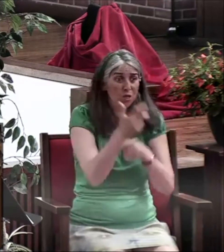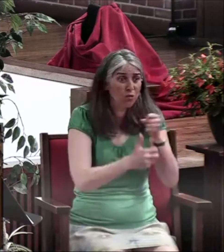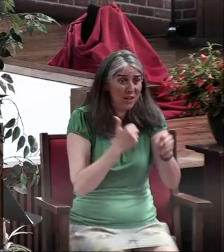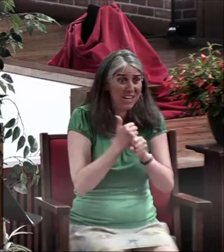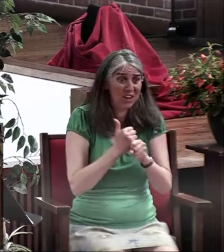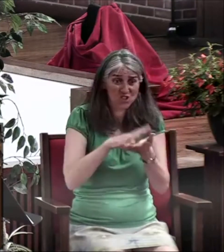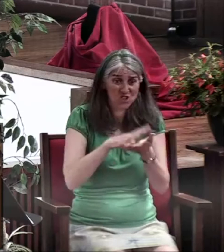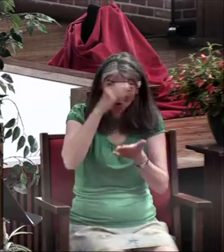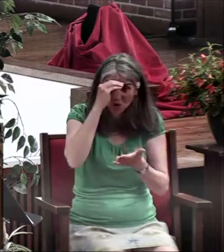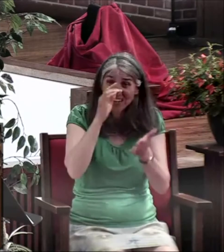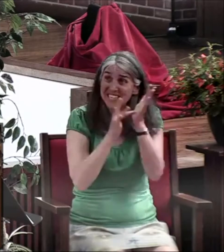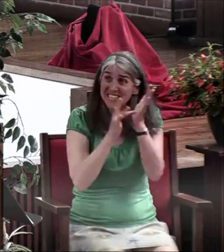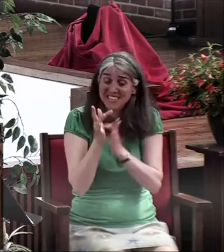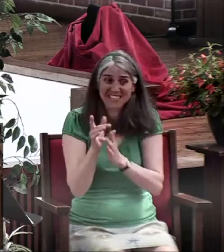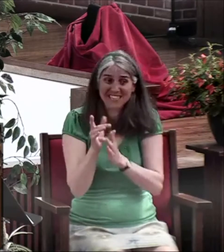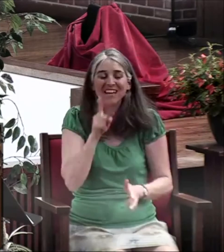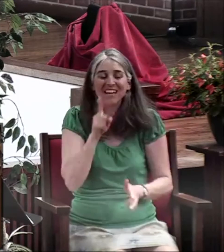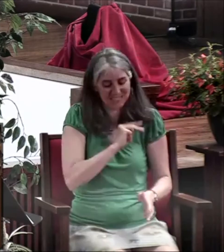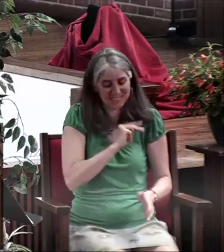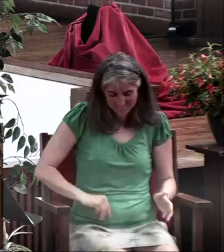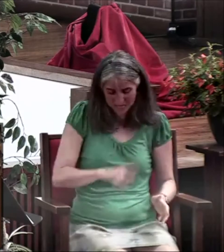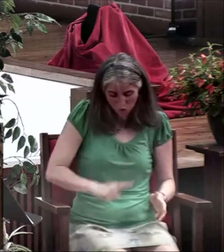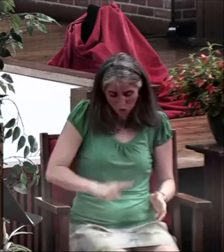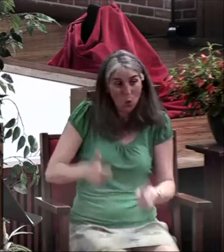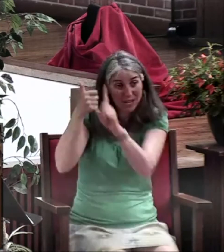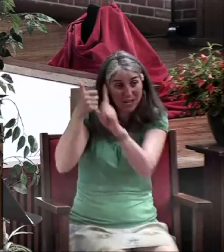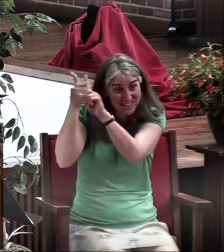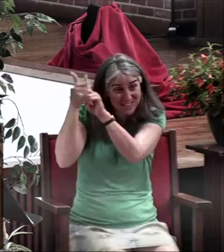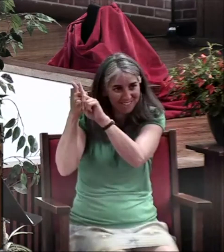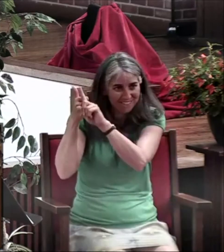may be the guy. This is the Messiah.